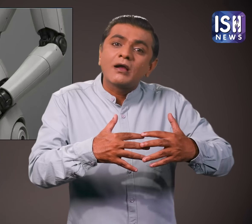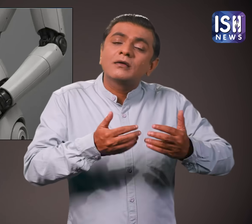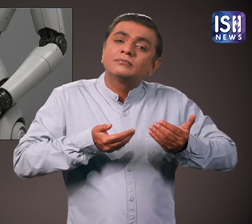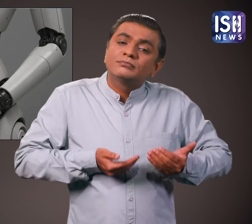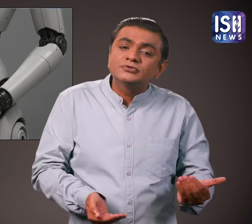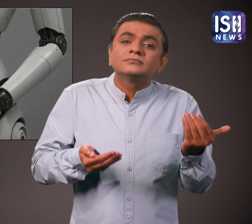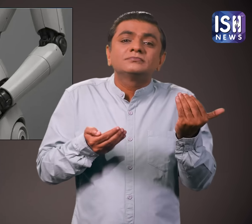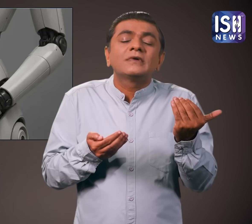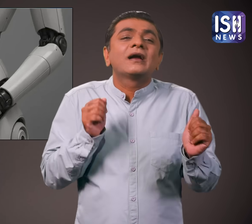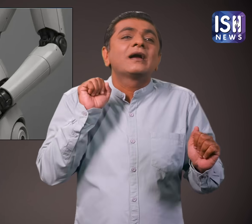healthy baby.